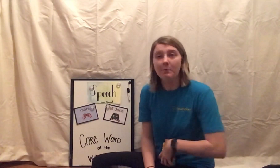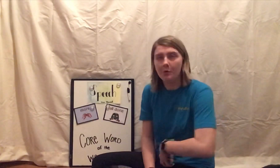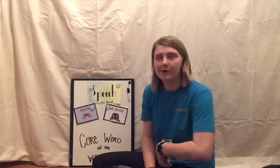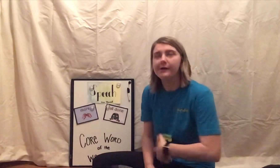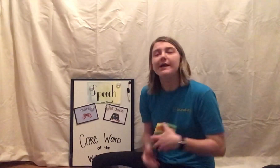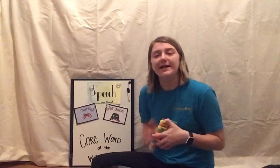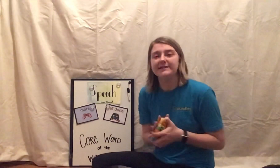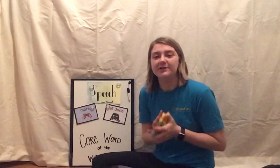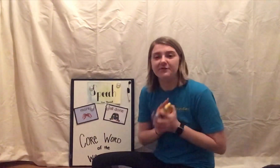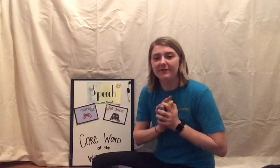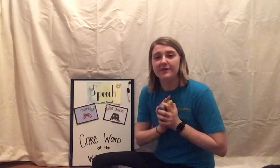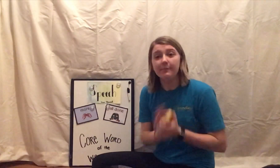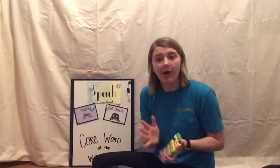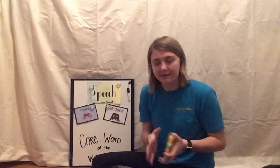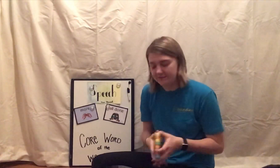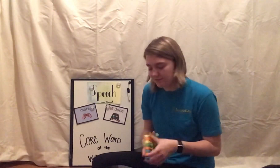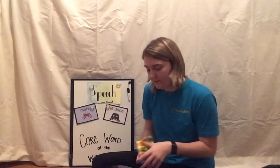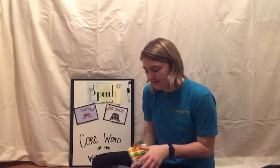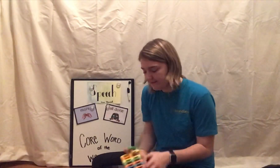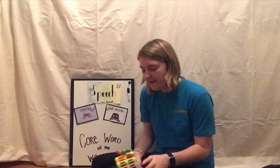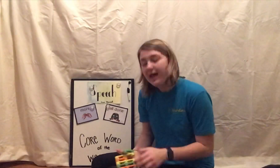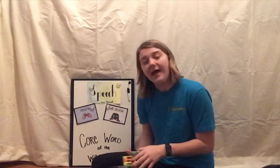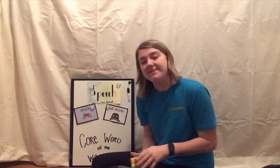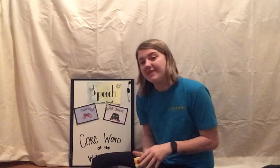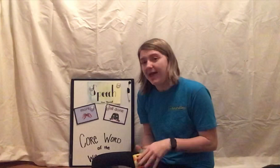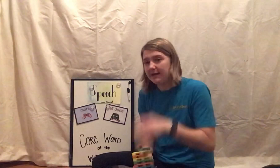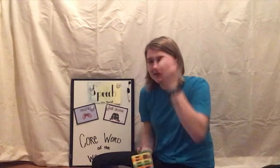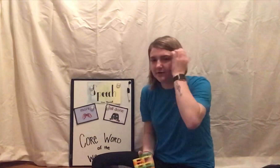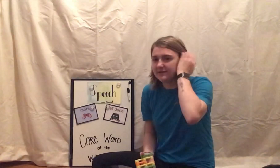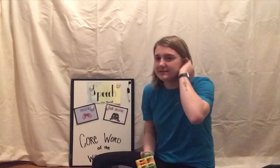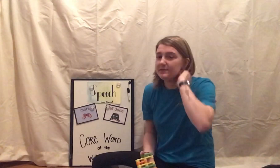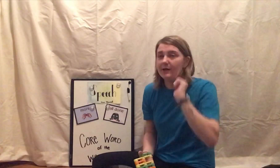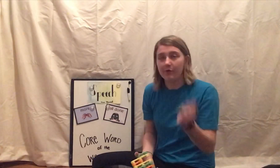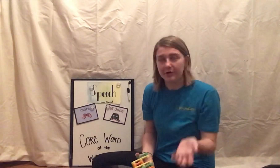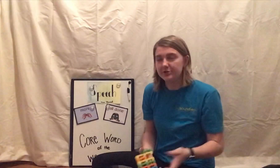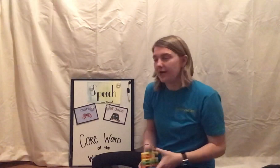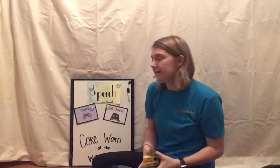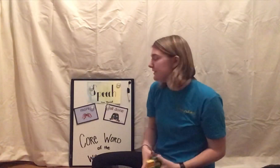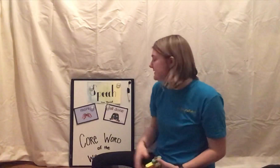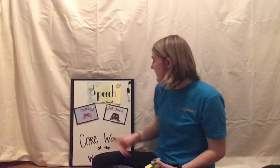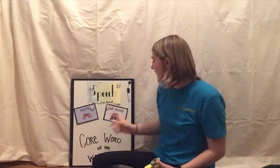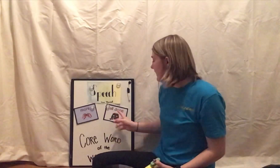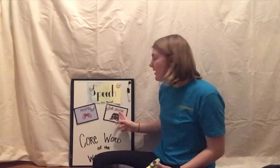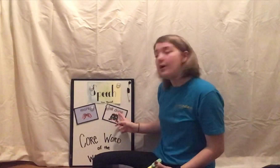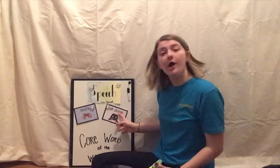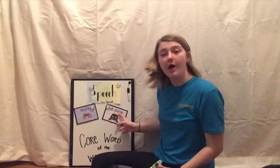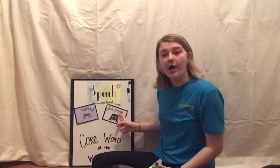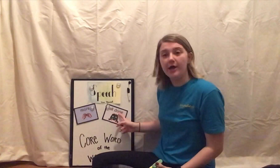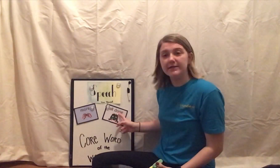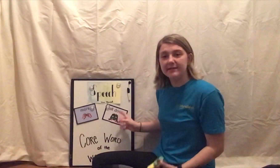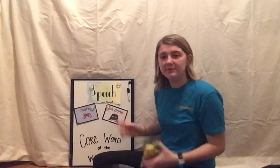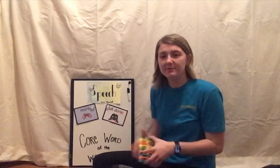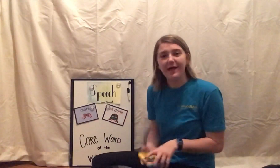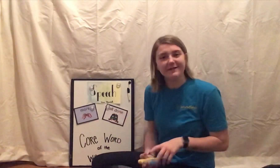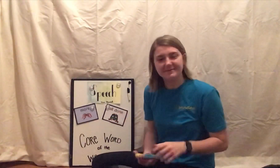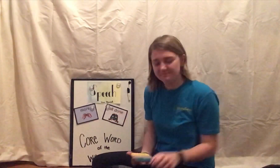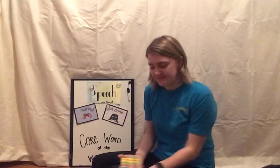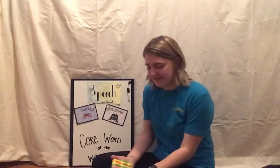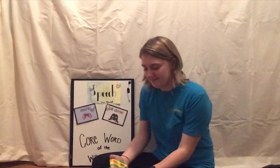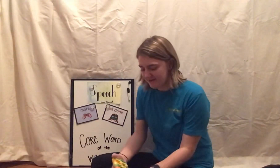more until you've given them all of the toys. And then you can, or your child can say, all done with blocks, it's time to clean